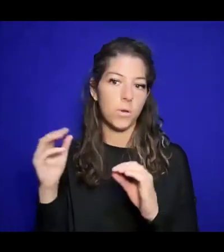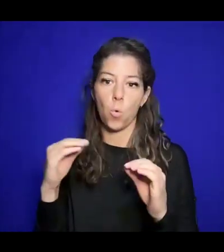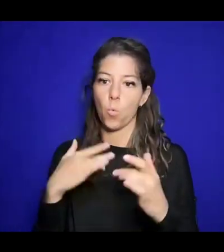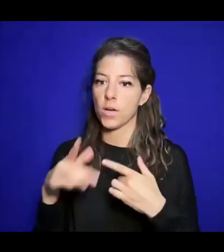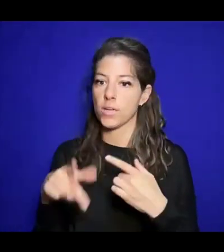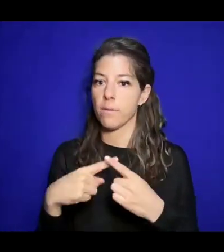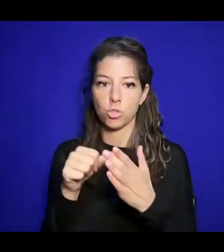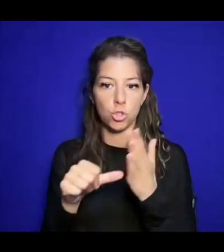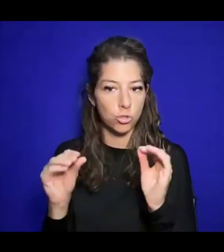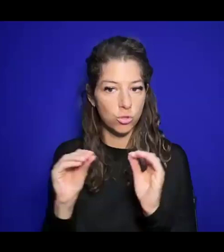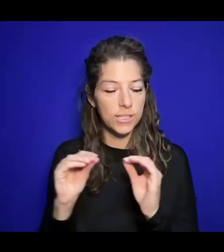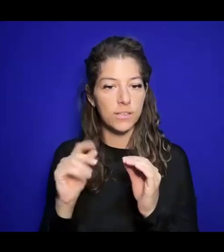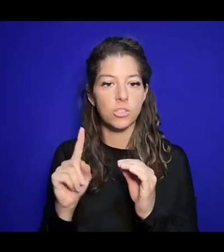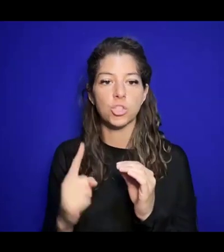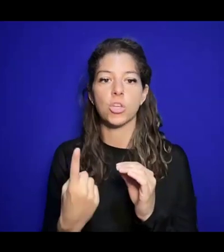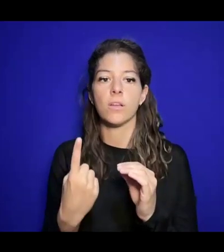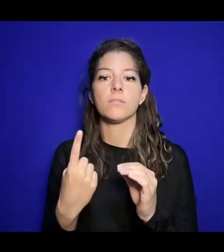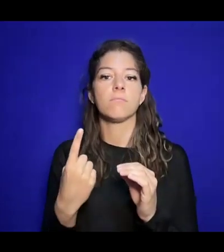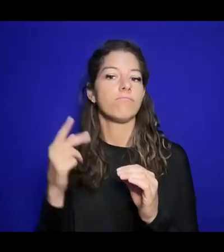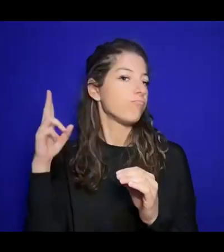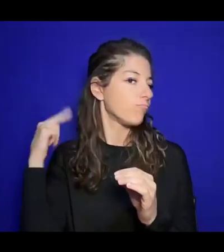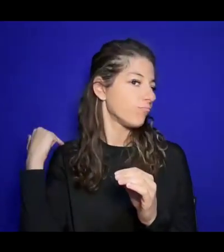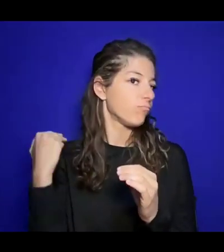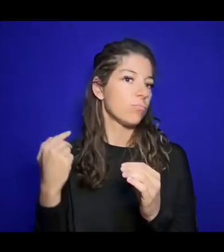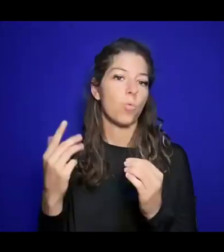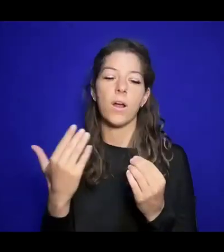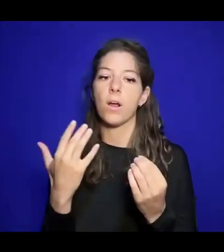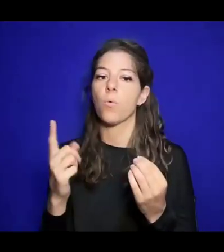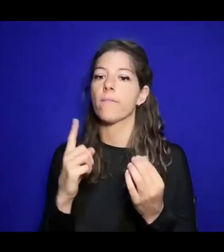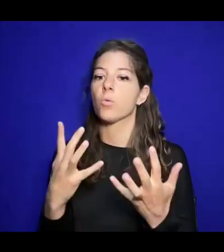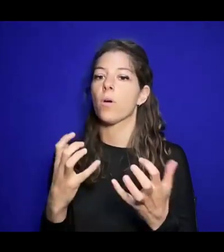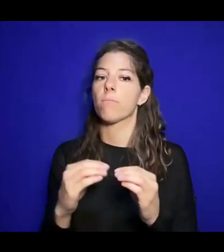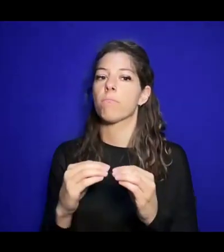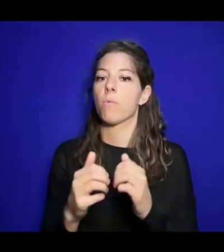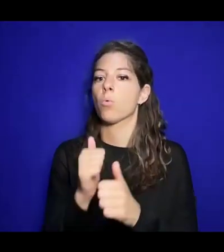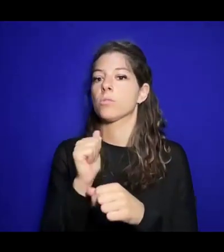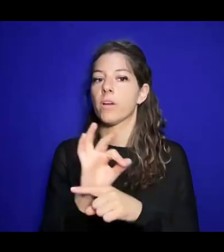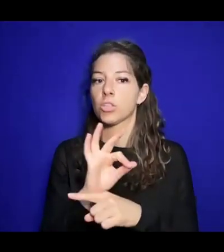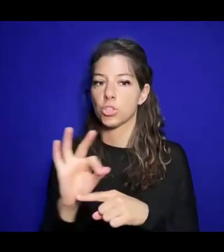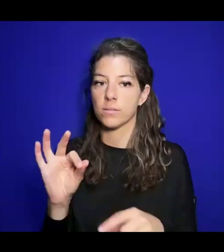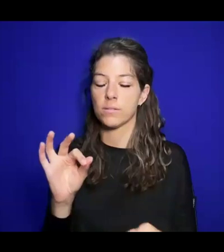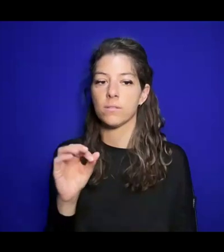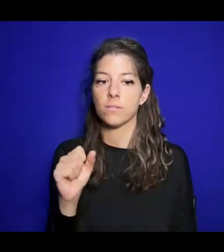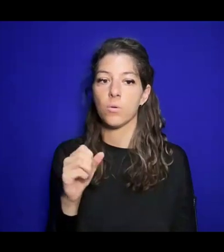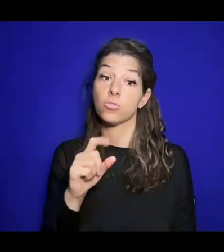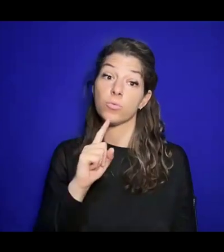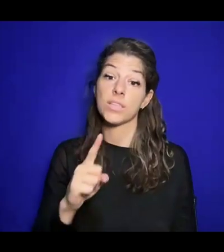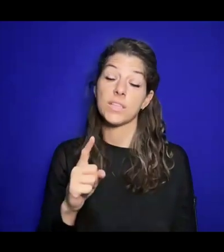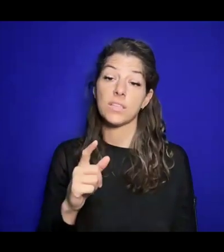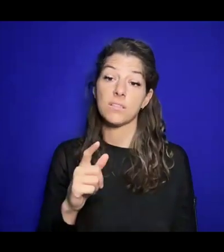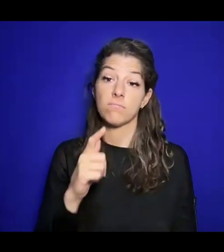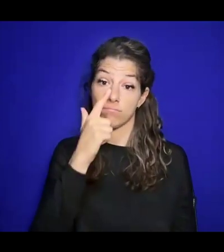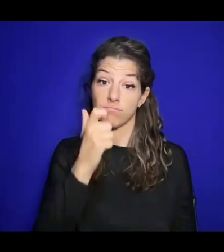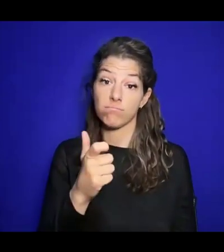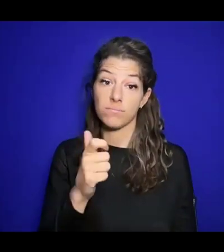about surgery. You just wear this wherever you want, the most function. And so it's really